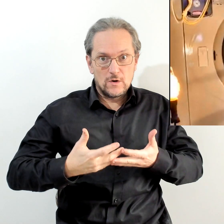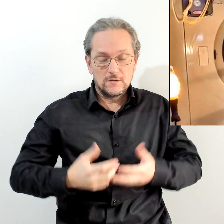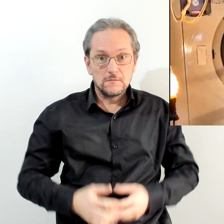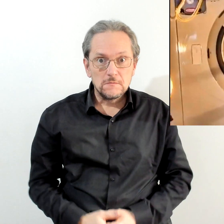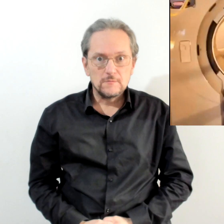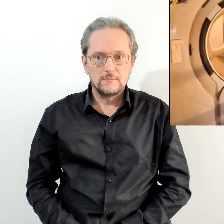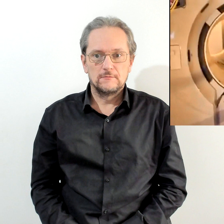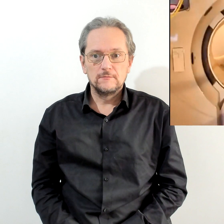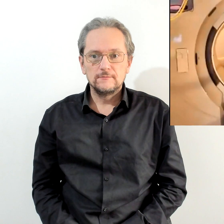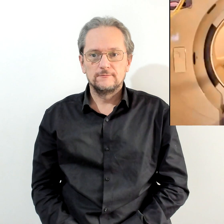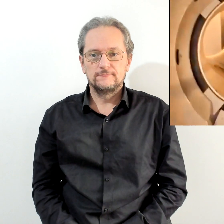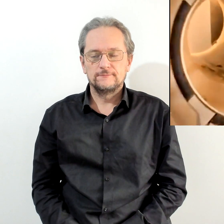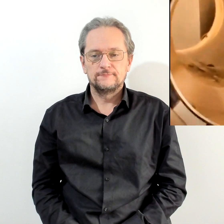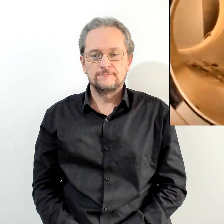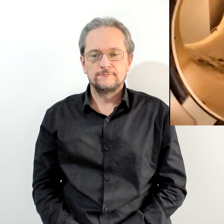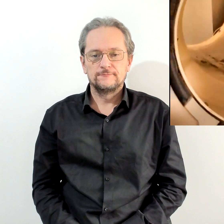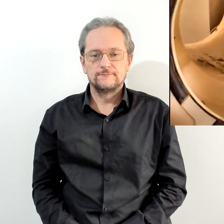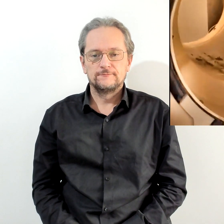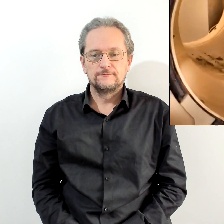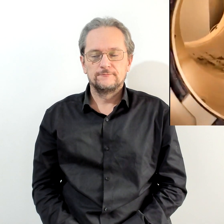yeah. Gravity will just do enough.